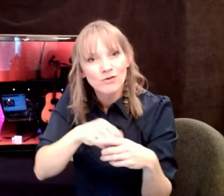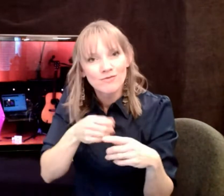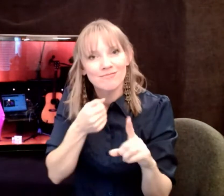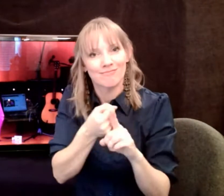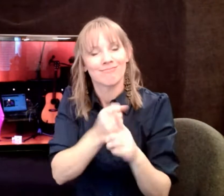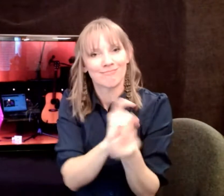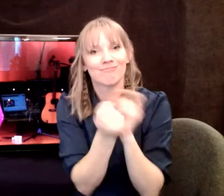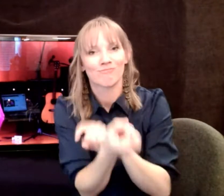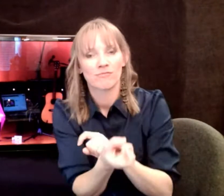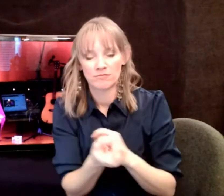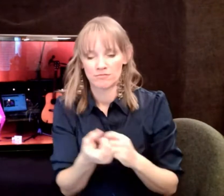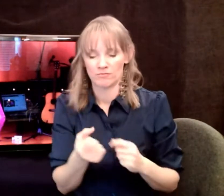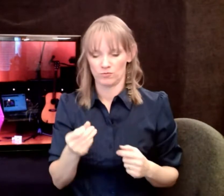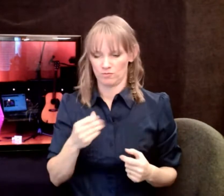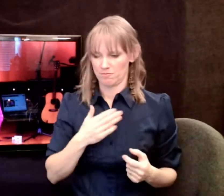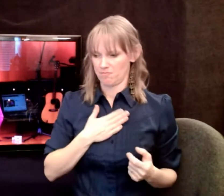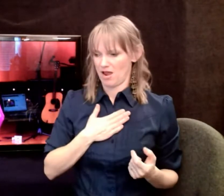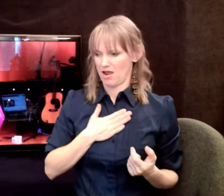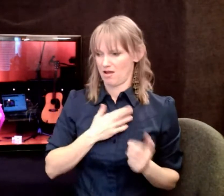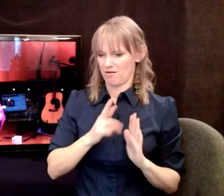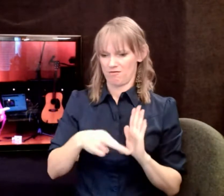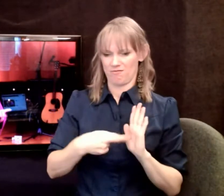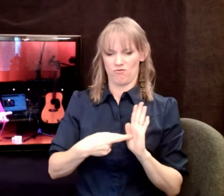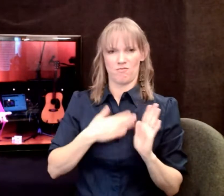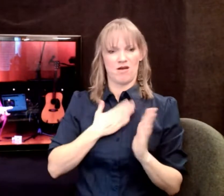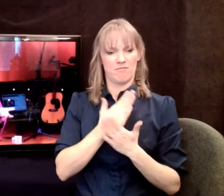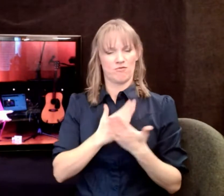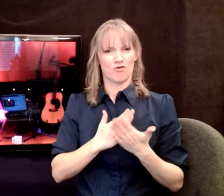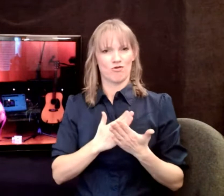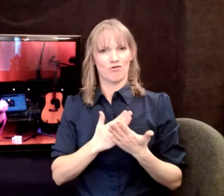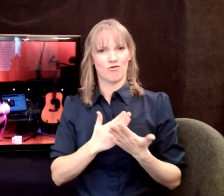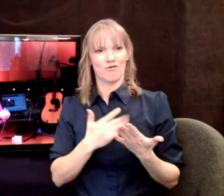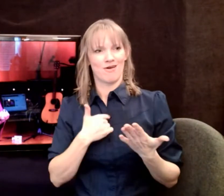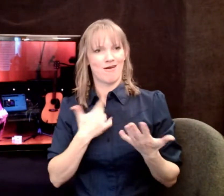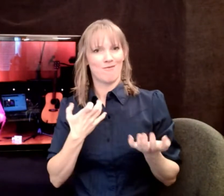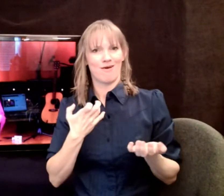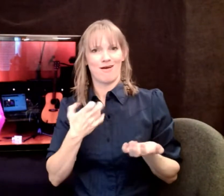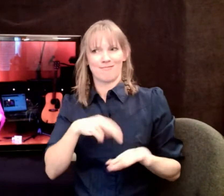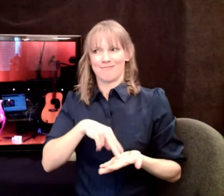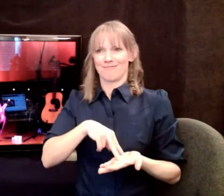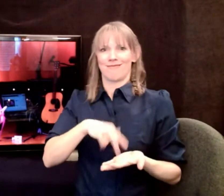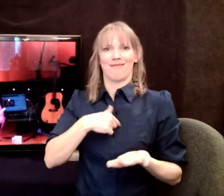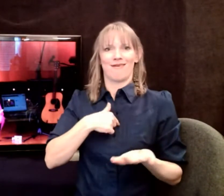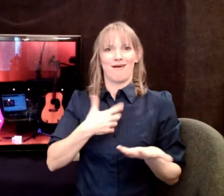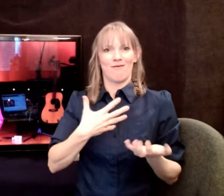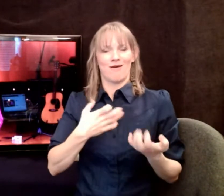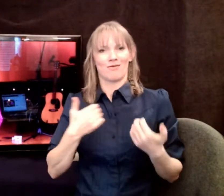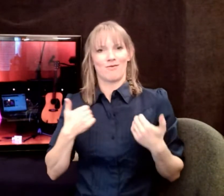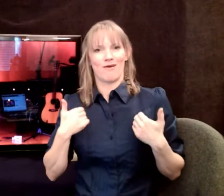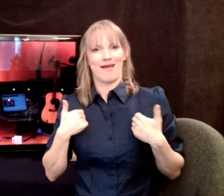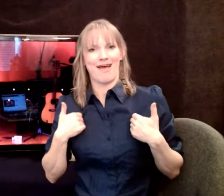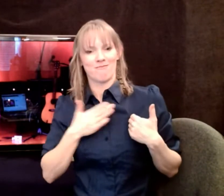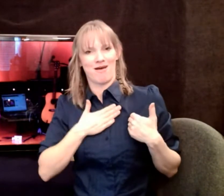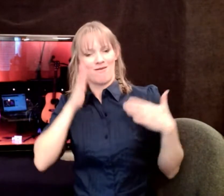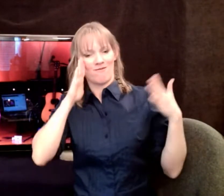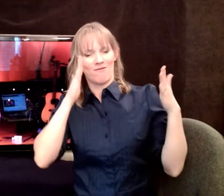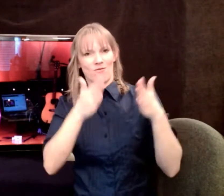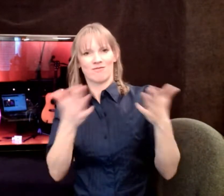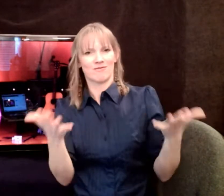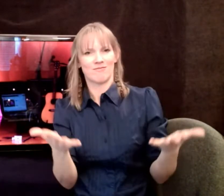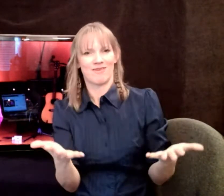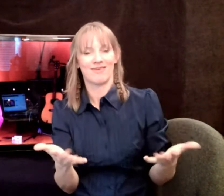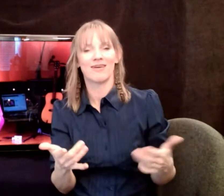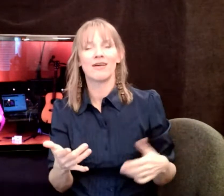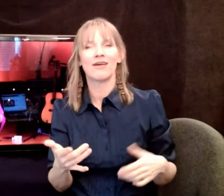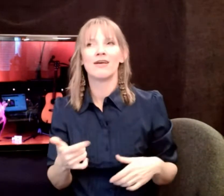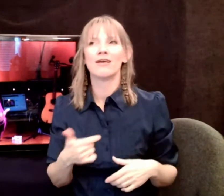myself, well, what's my part? What I want to stand in, or what do I want to have be a focus for me?